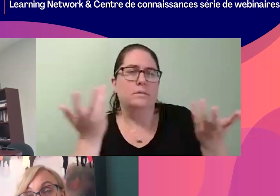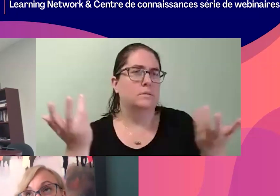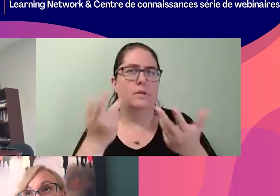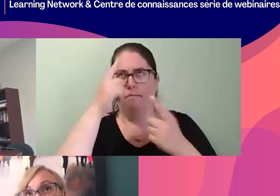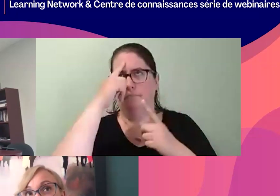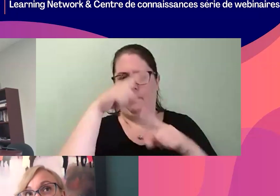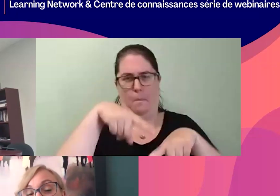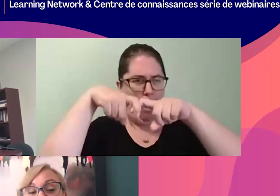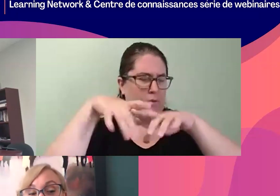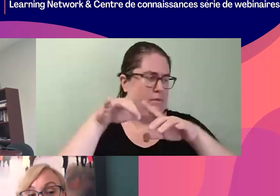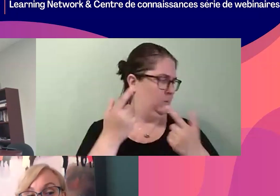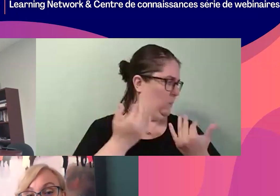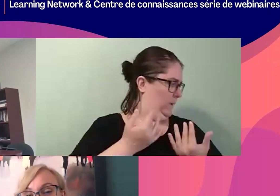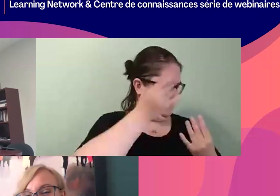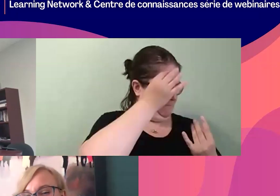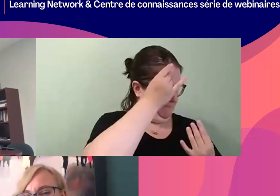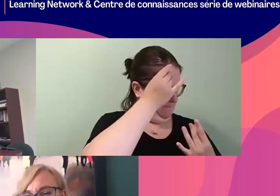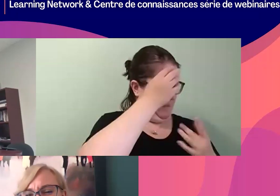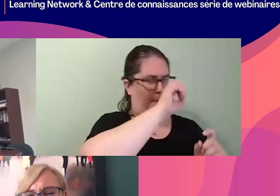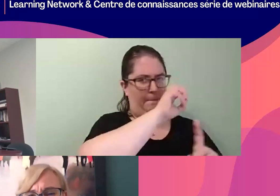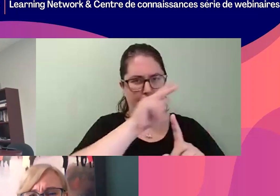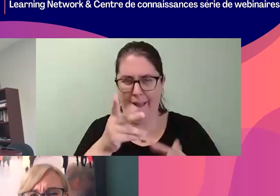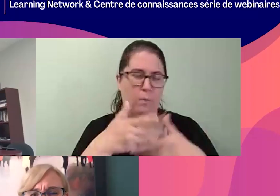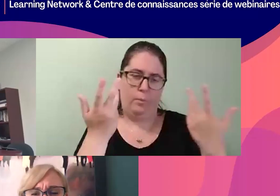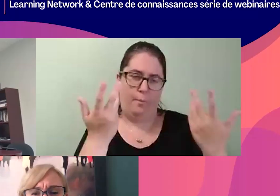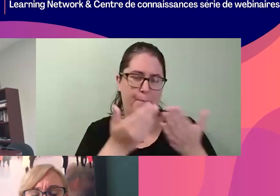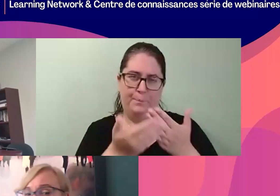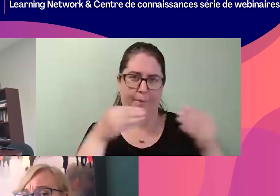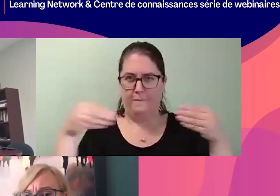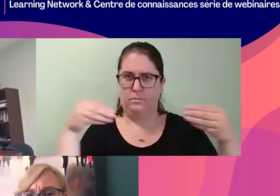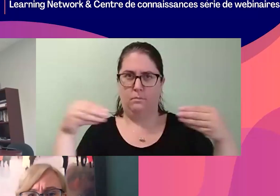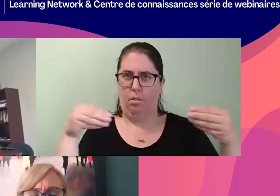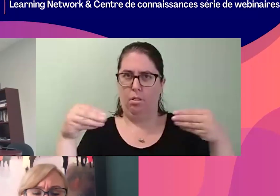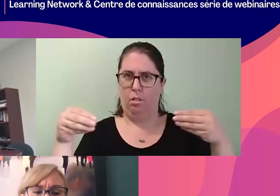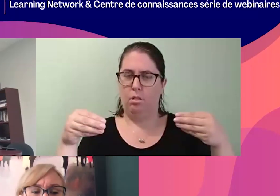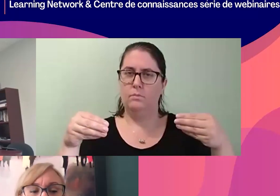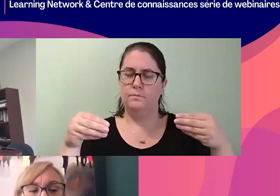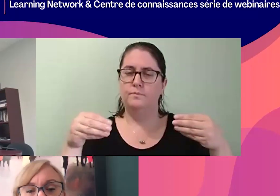process this type of information that's really emotional, even for